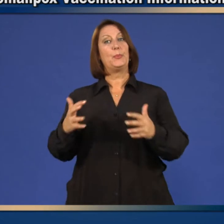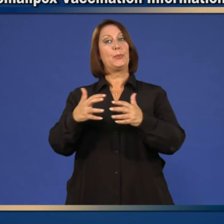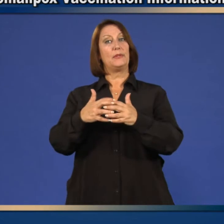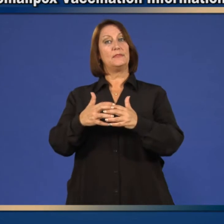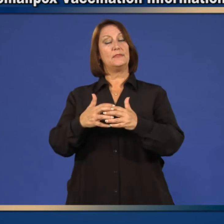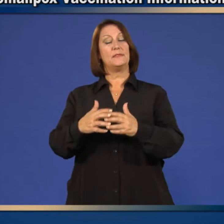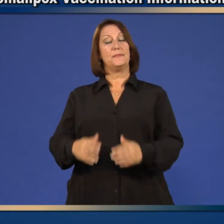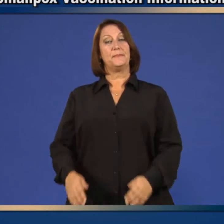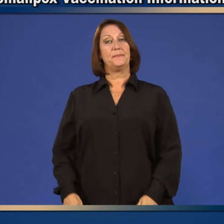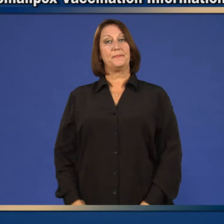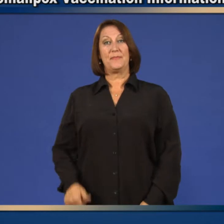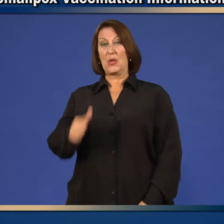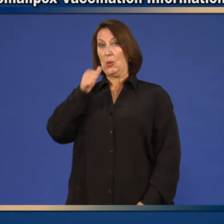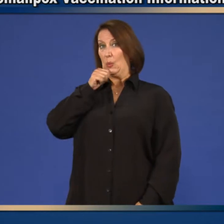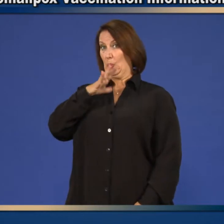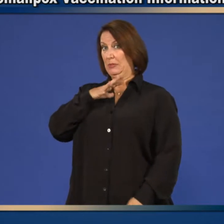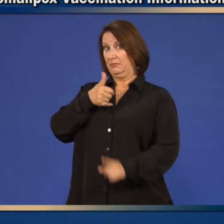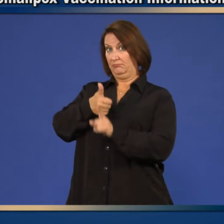Pregnancy.